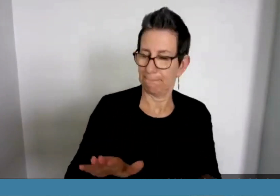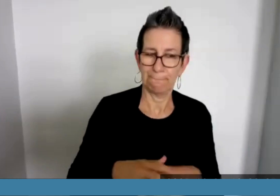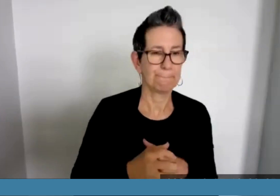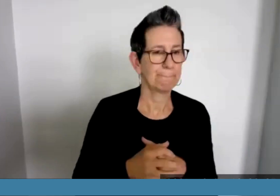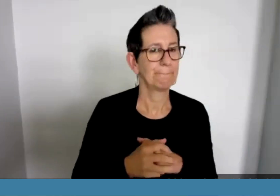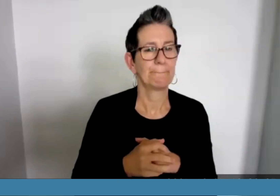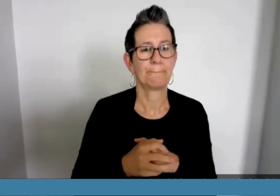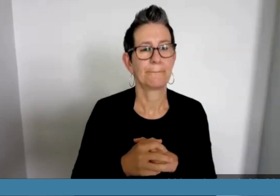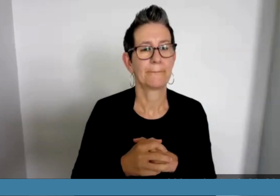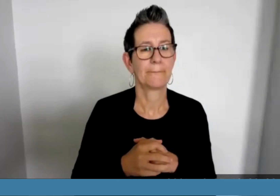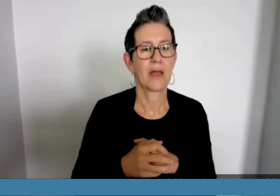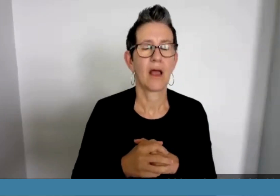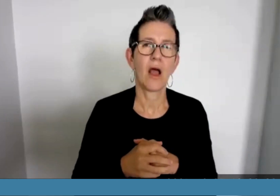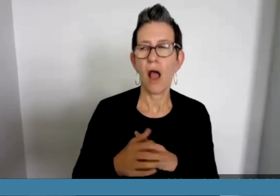vague partnerships,